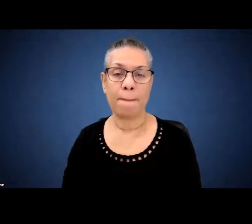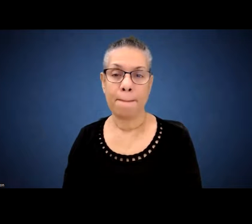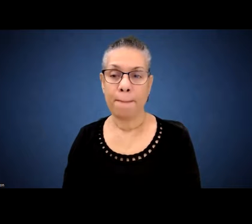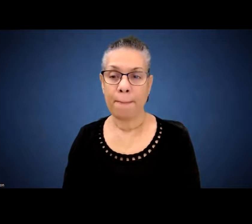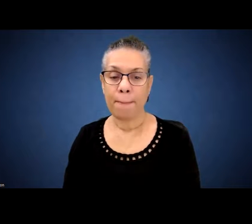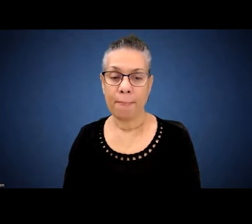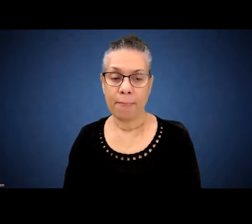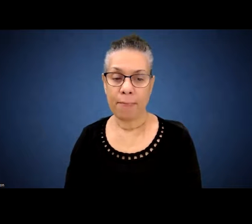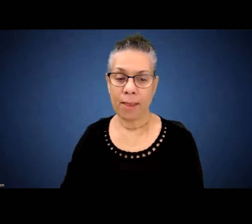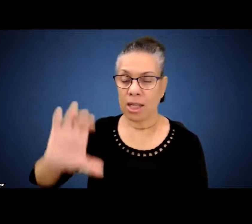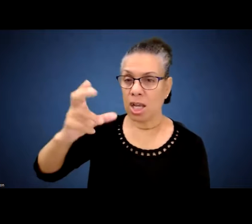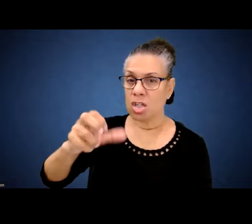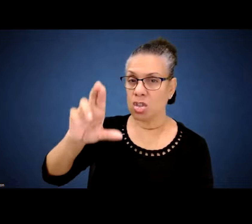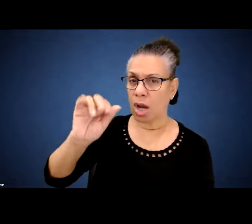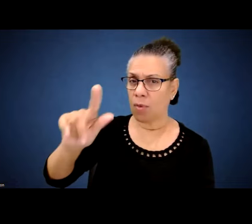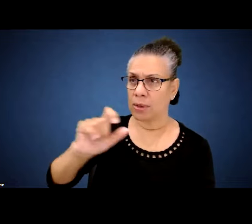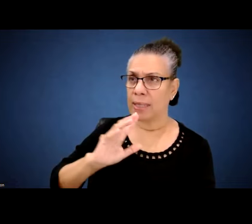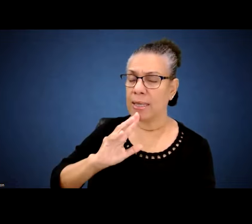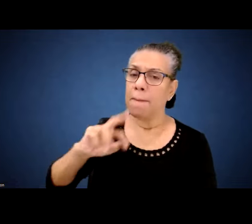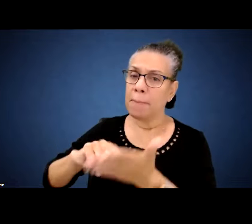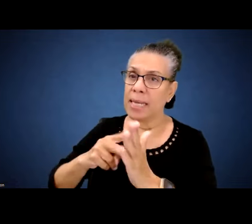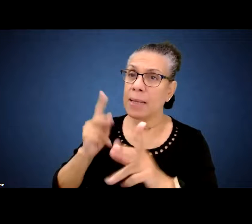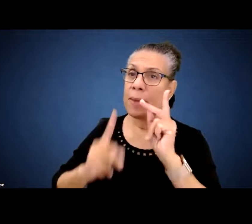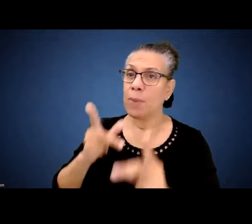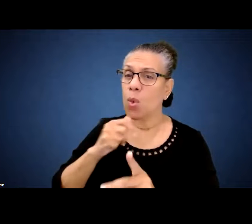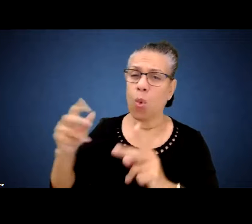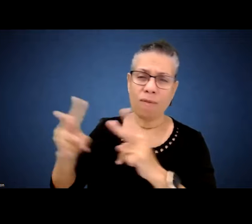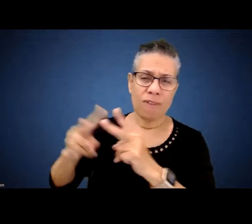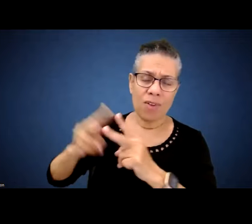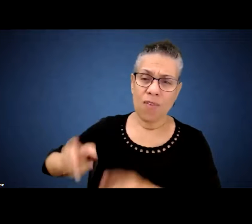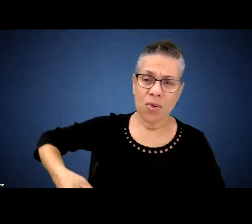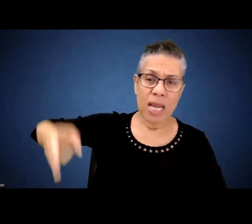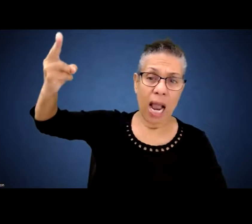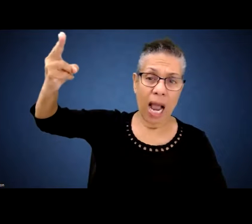So people with very high income could skew that completely.